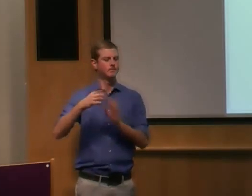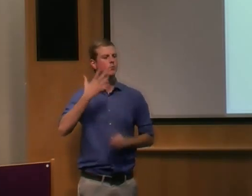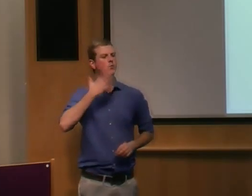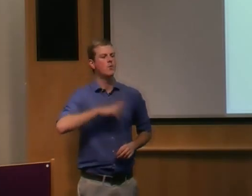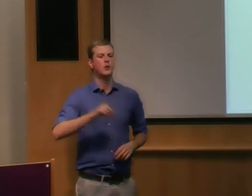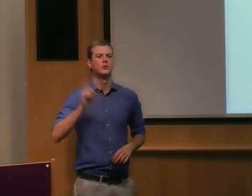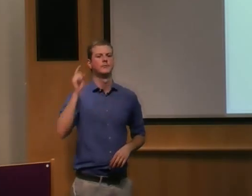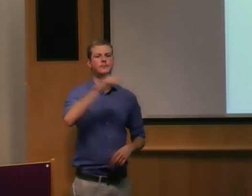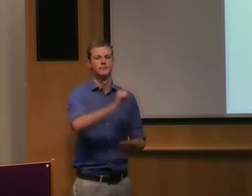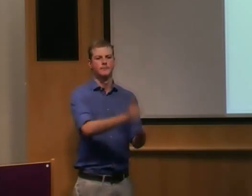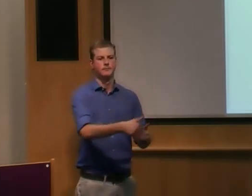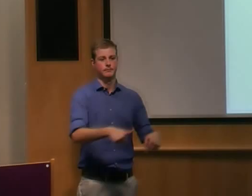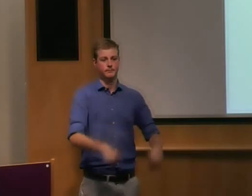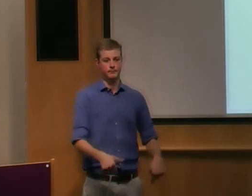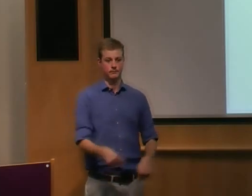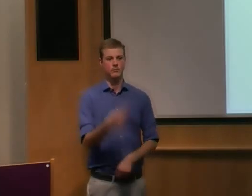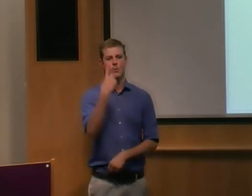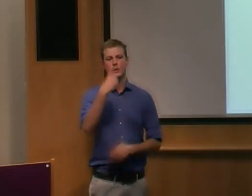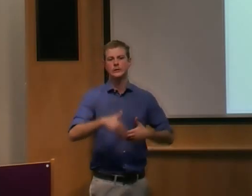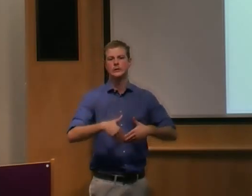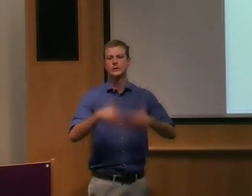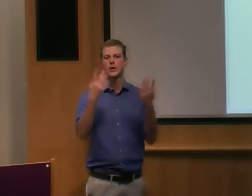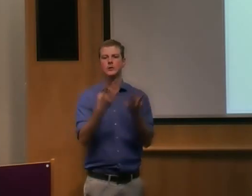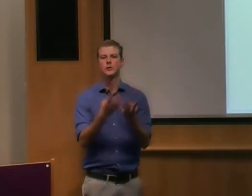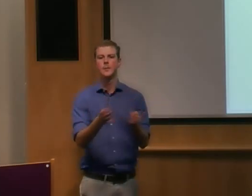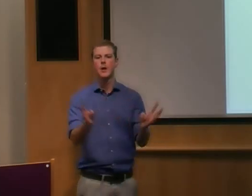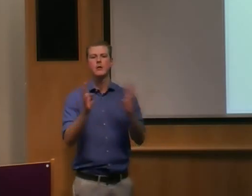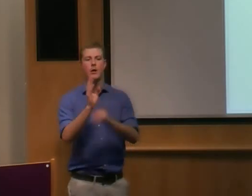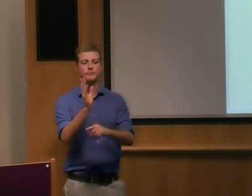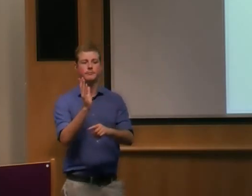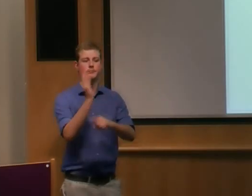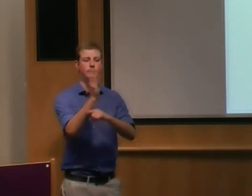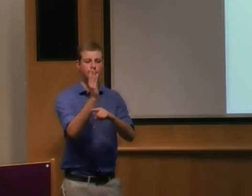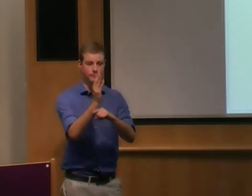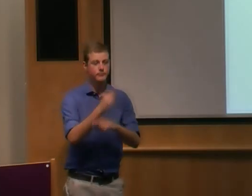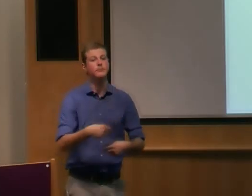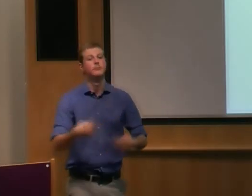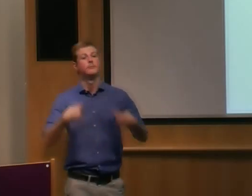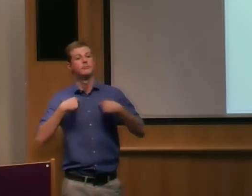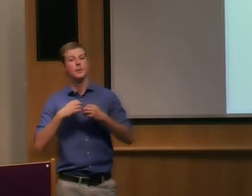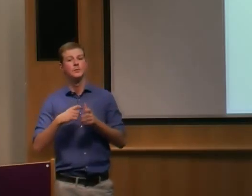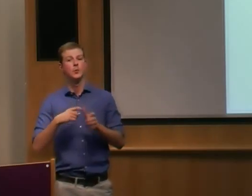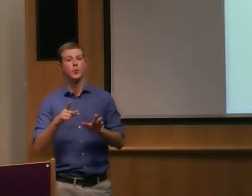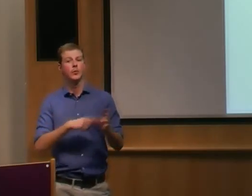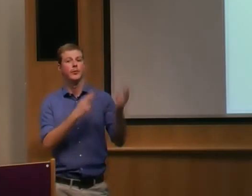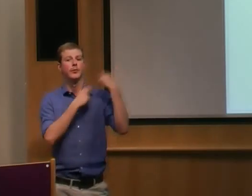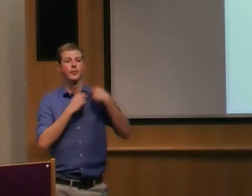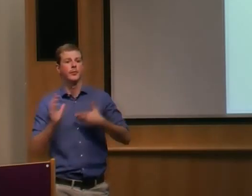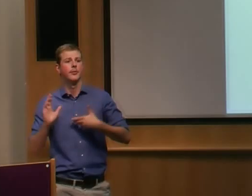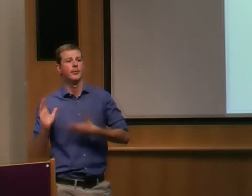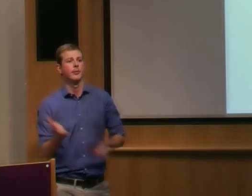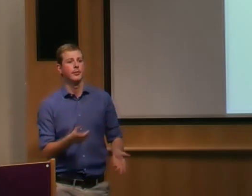Now, they contacted us and they said that they were going to do one of their days in the United Kingdom and give a seminar. So, we as the